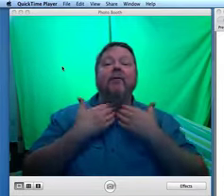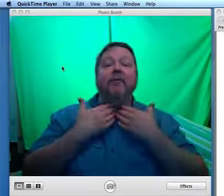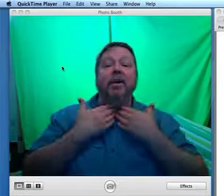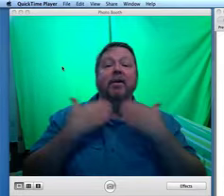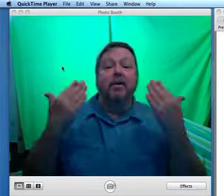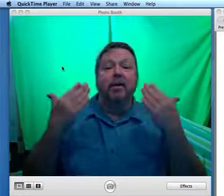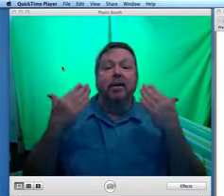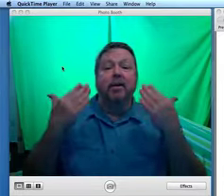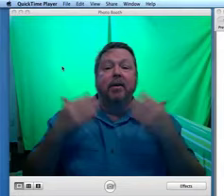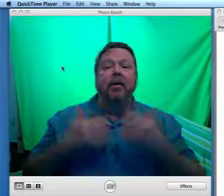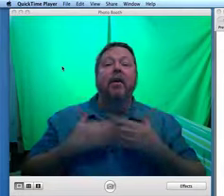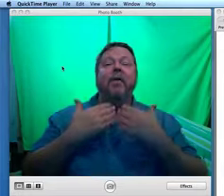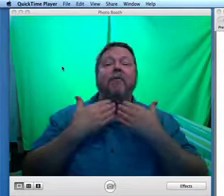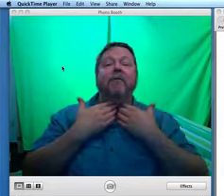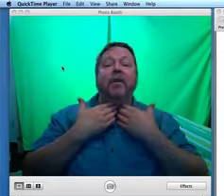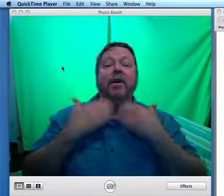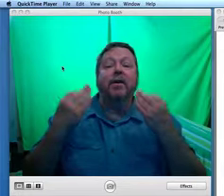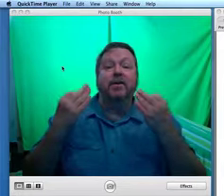Fit.